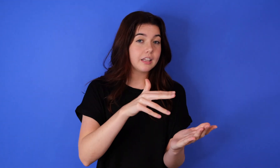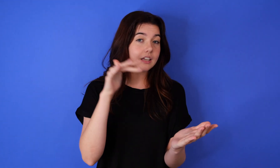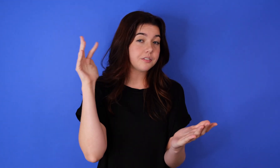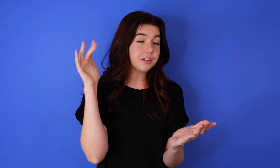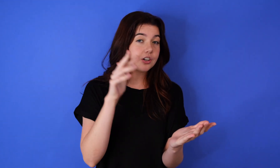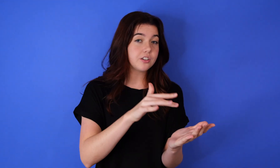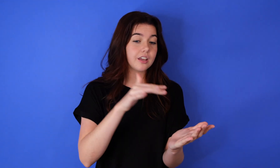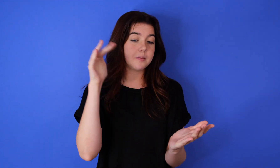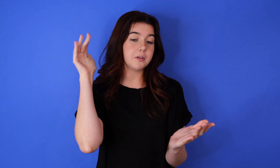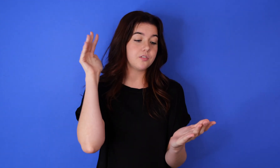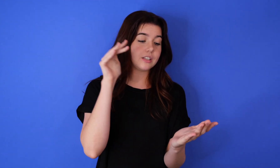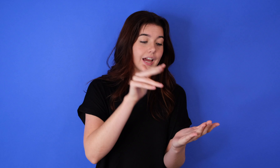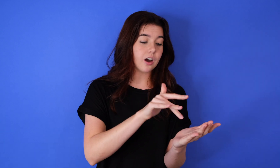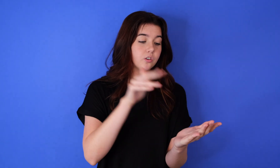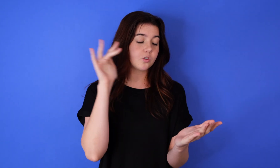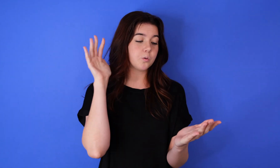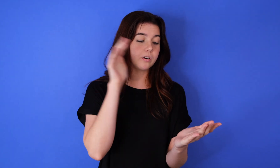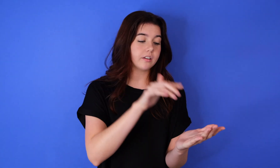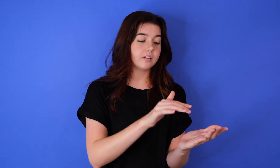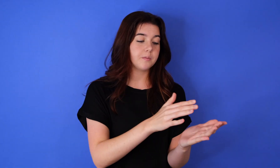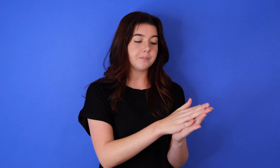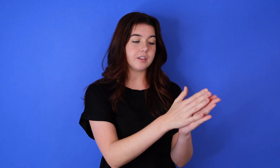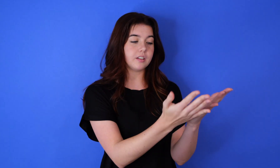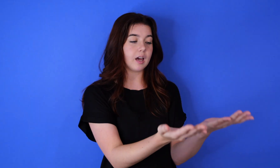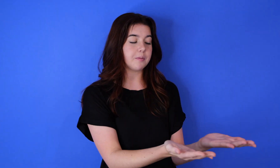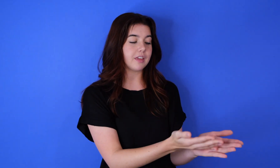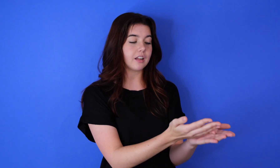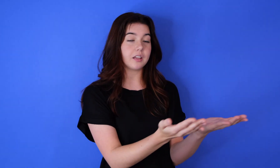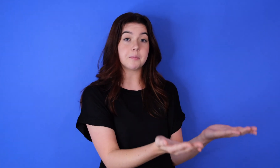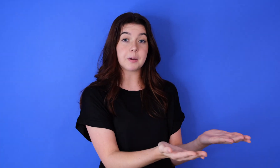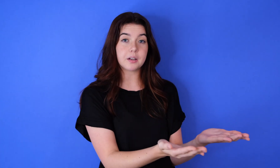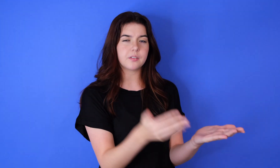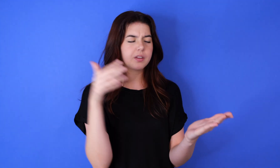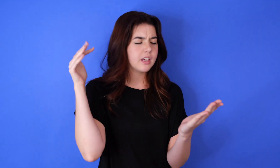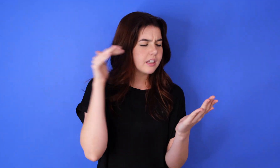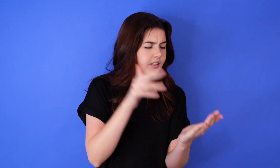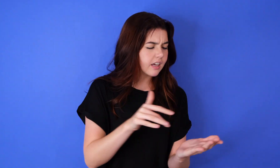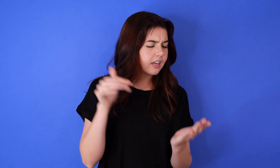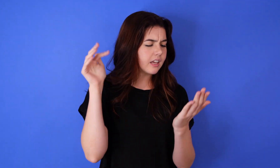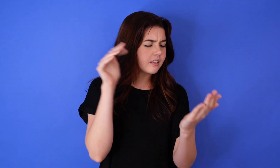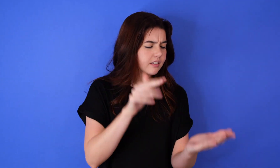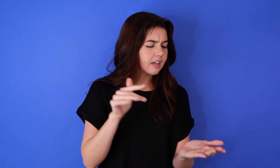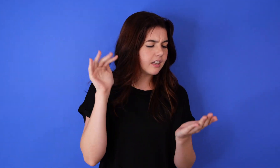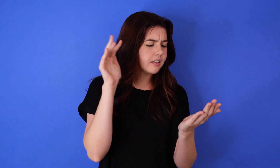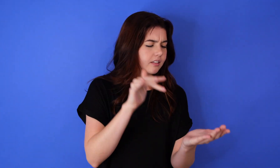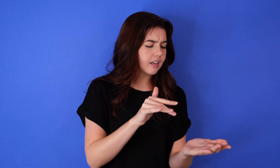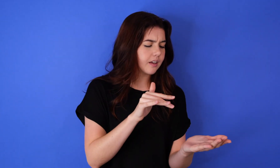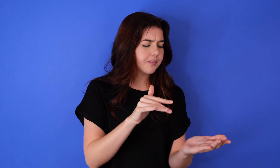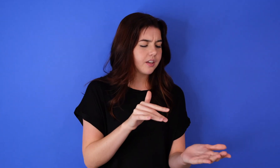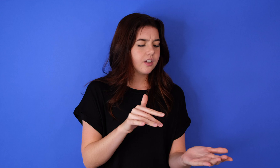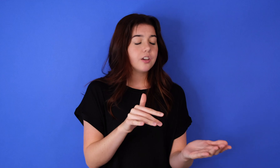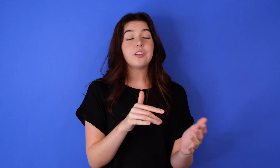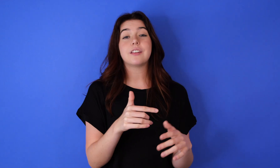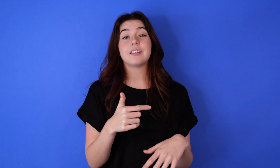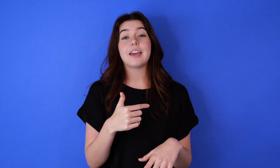its fingers and it moves down towards, this is hypothetically a book. Study, study, study. So you could